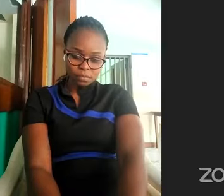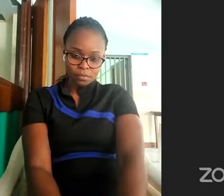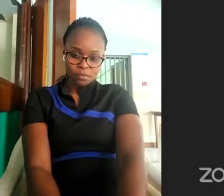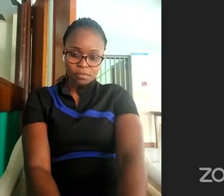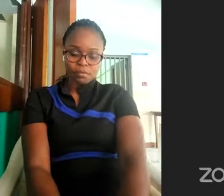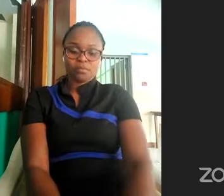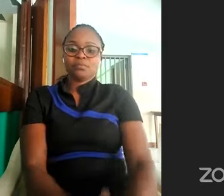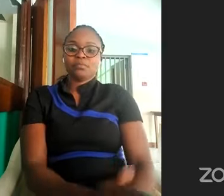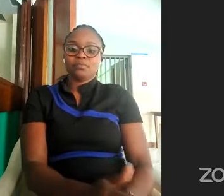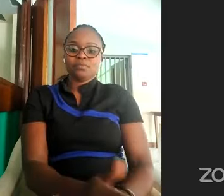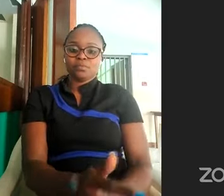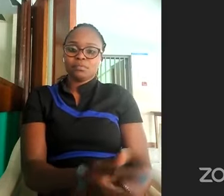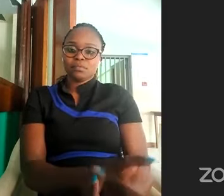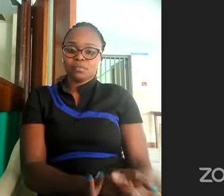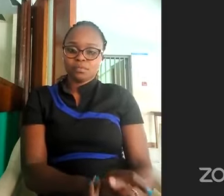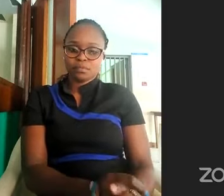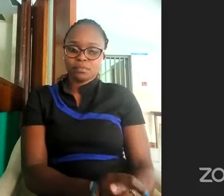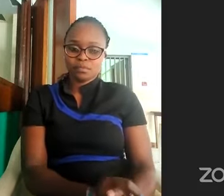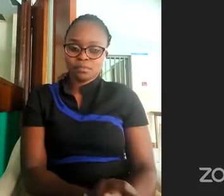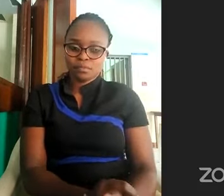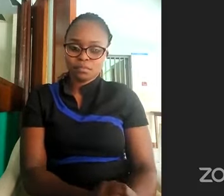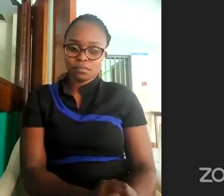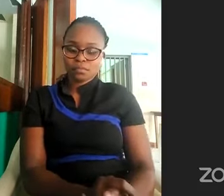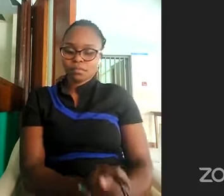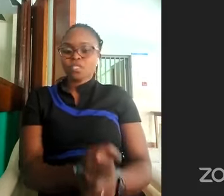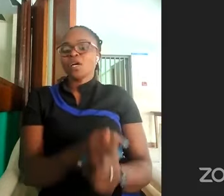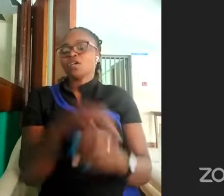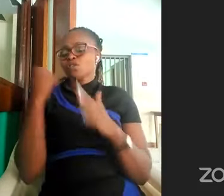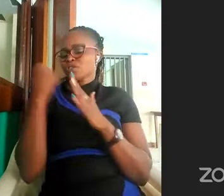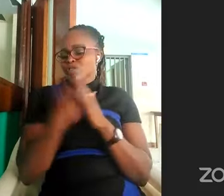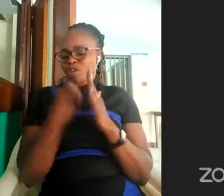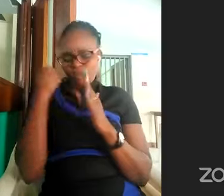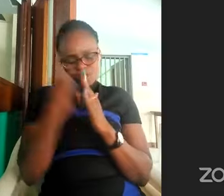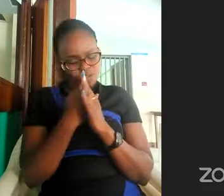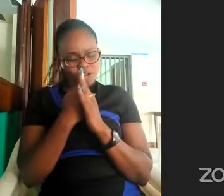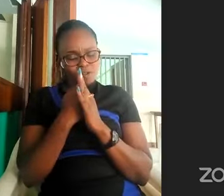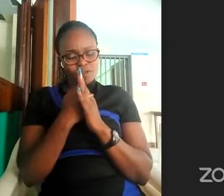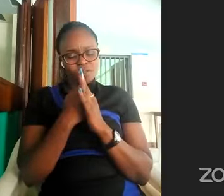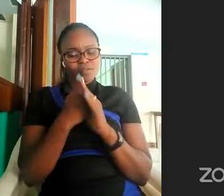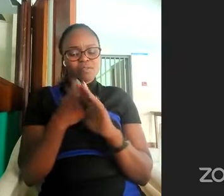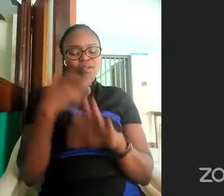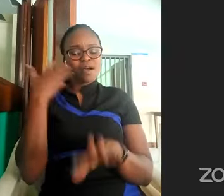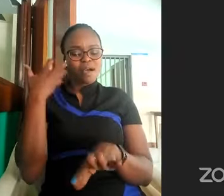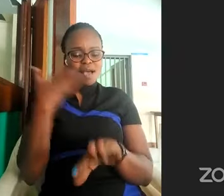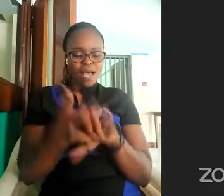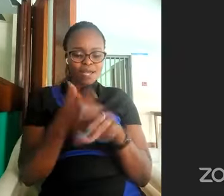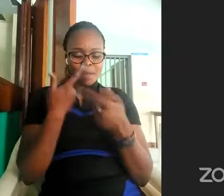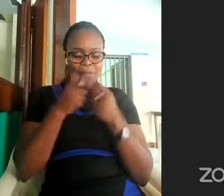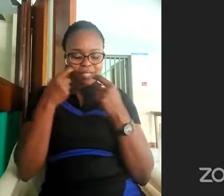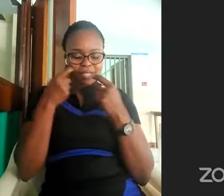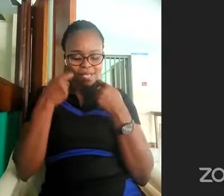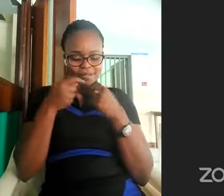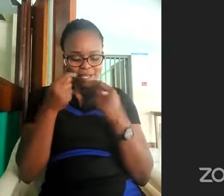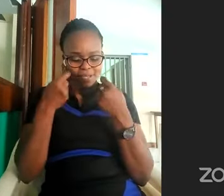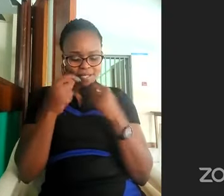siri, ndio nikapata. Lakini mama mtoto alikuwa amekaa hospitali, alipona, alidischarge-iwa, imefika